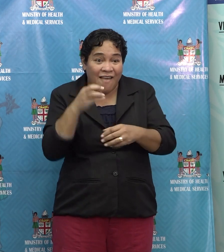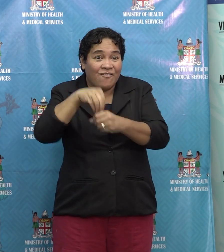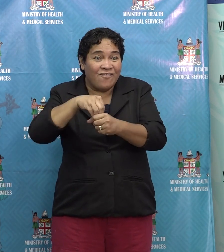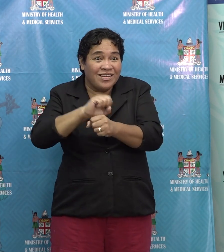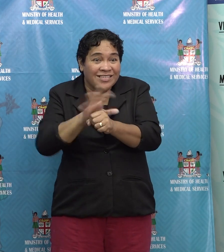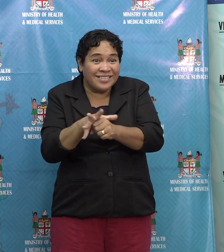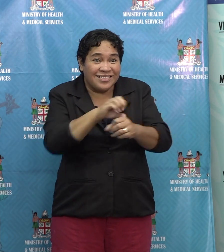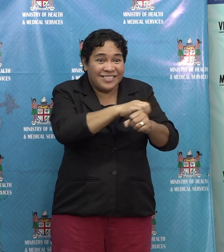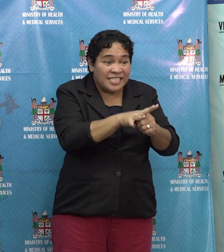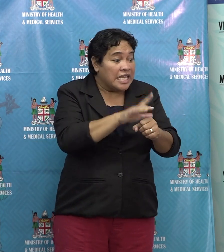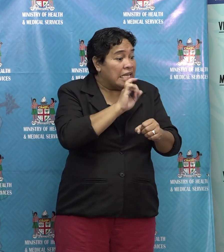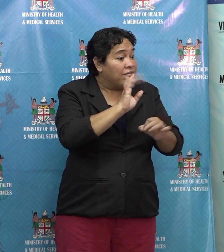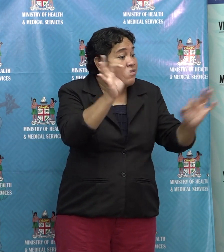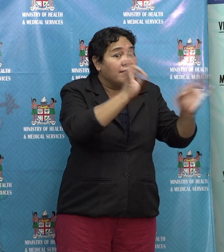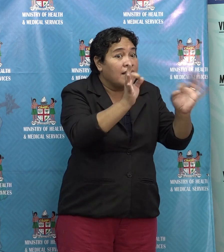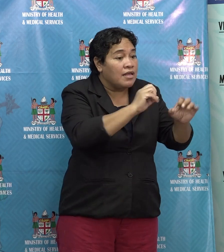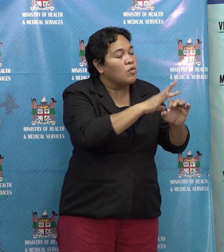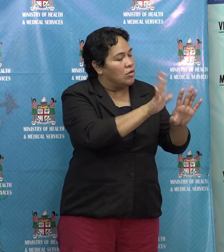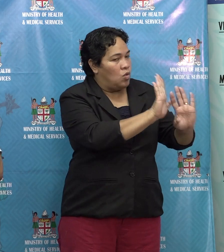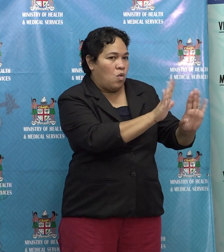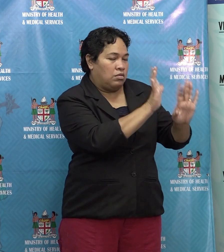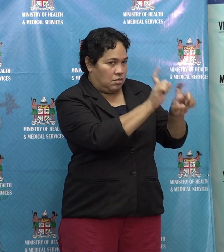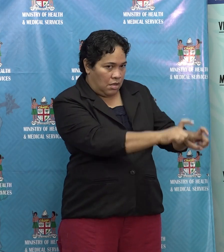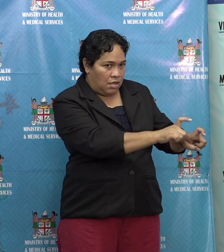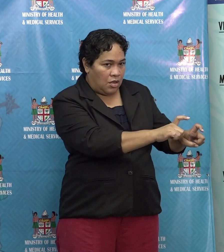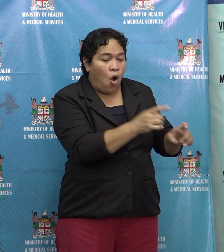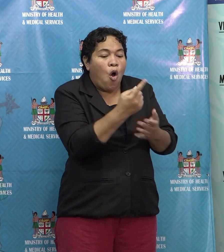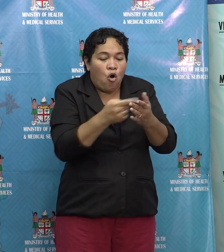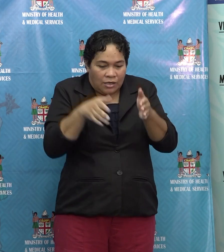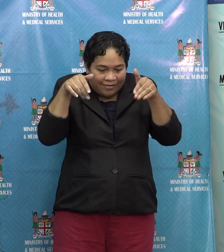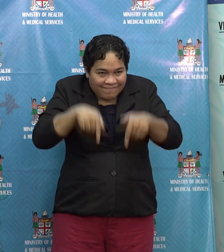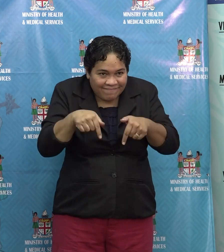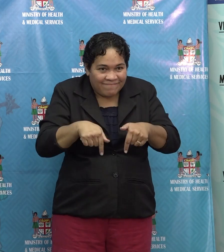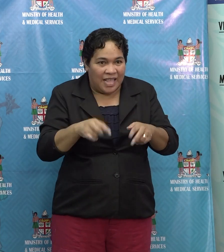from containment to non-containment. And I said the movement was only in Viti Levu.